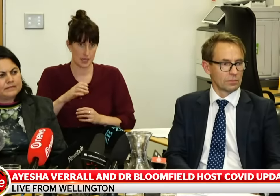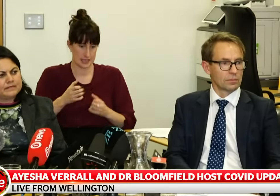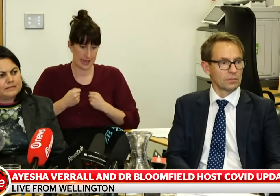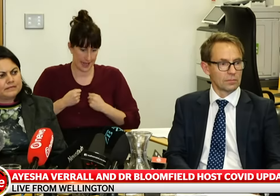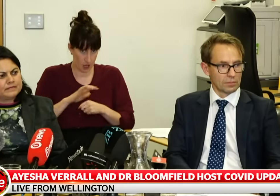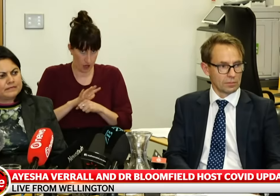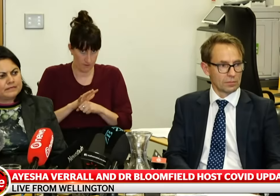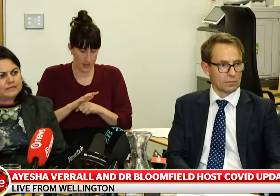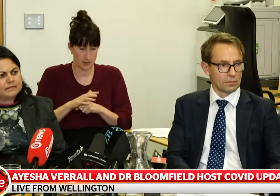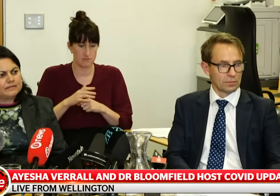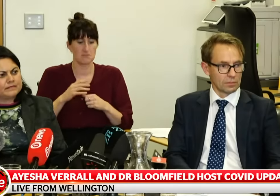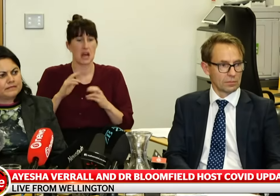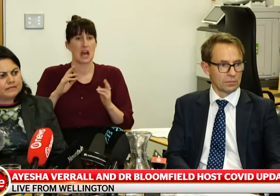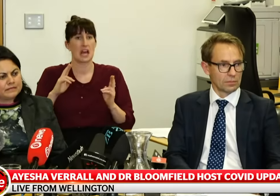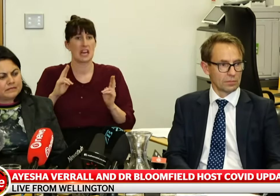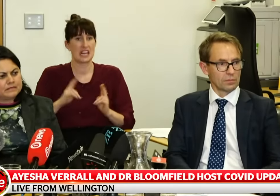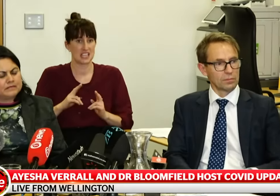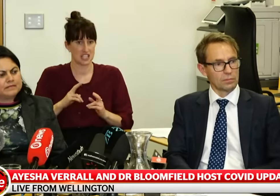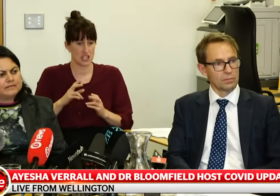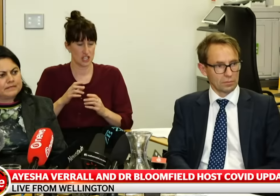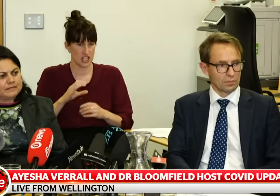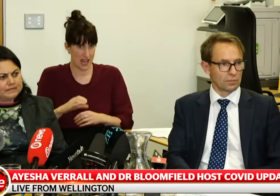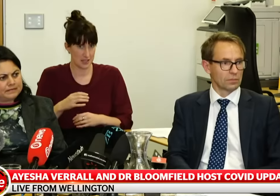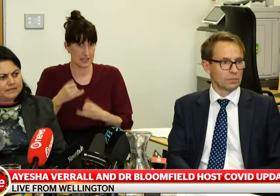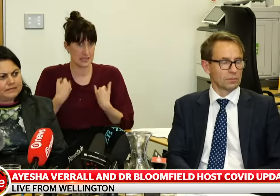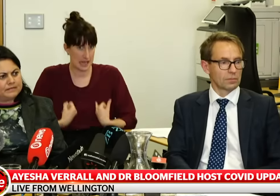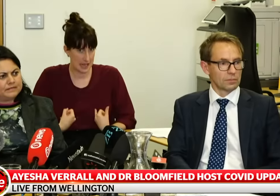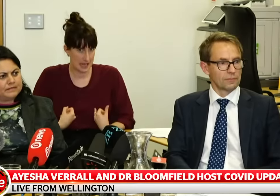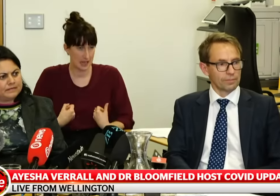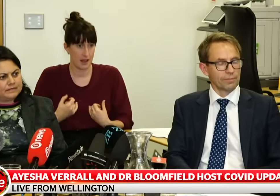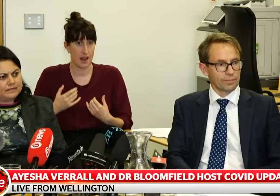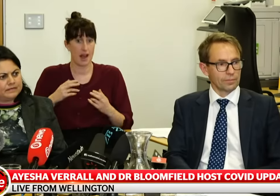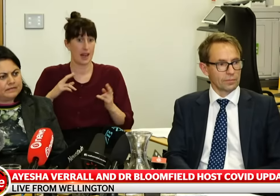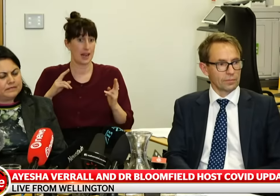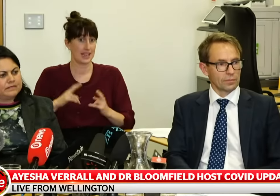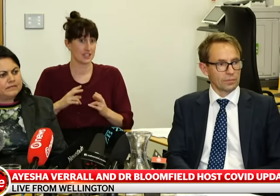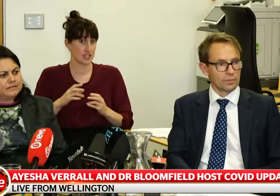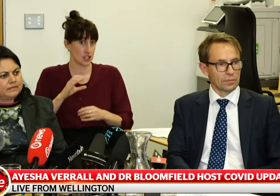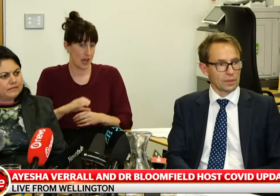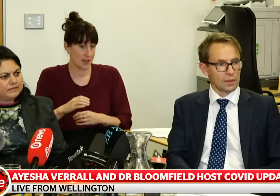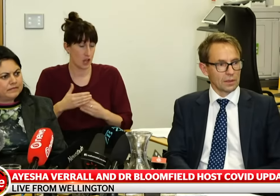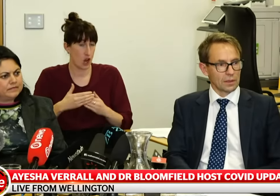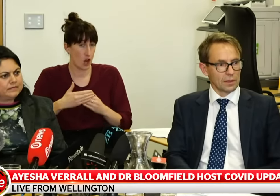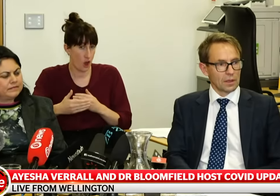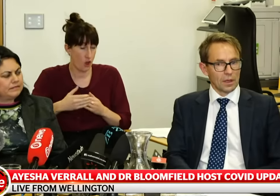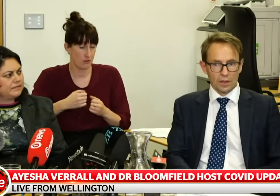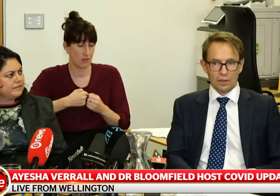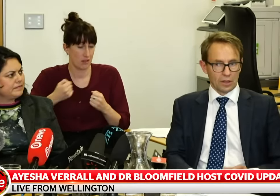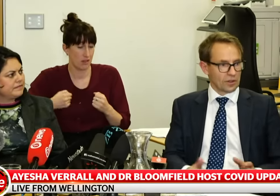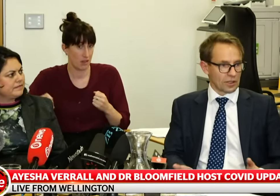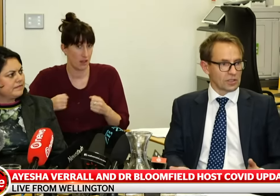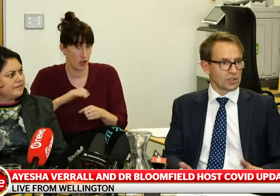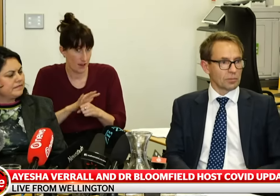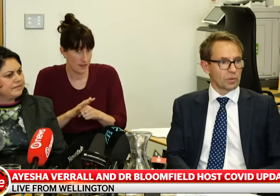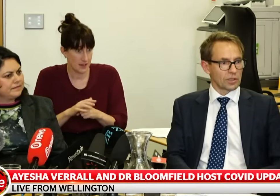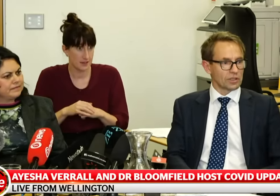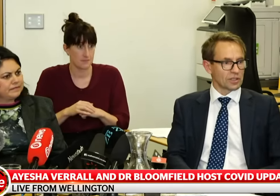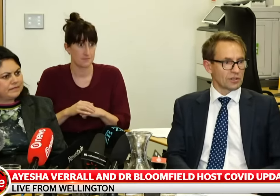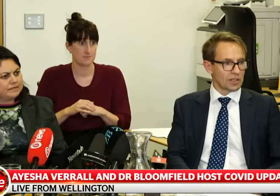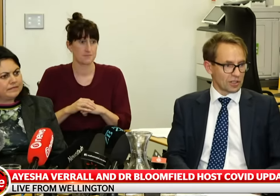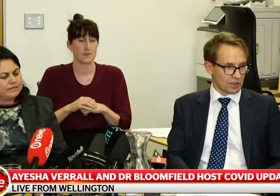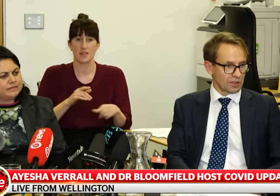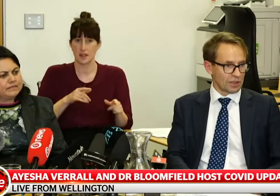who don't fit into that high-risk category, but who are still at risk of getting long COVID, even if their acute infection isn't that severe. I think that's an